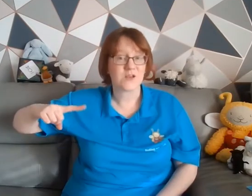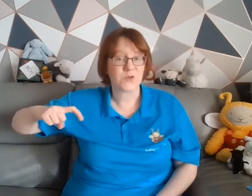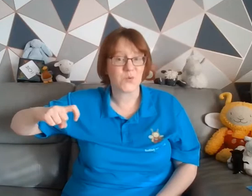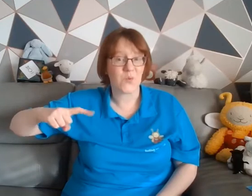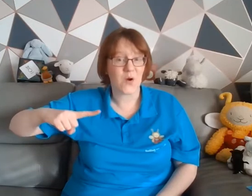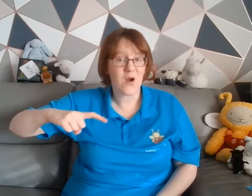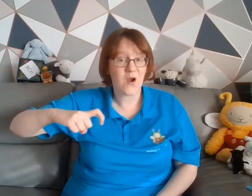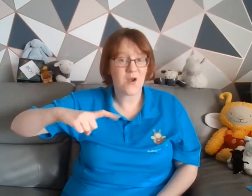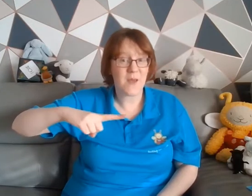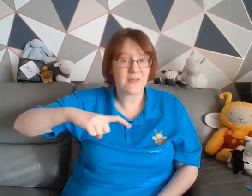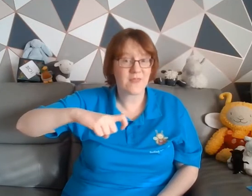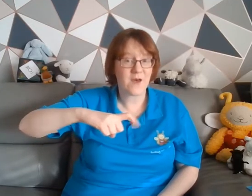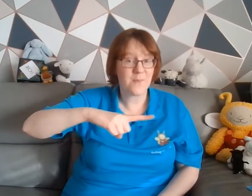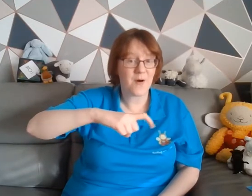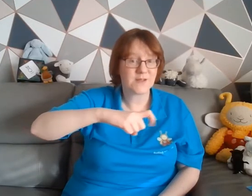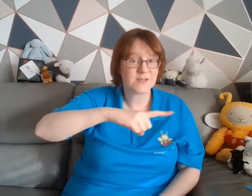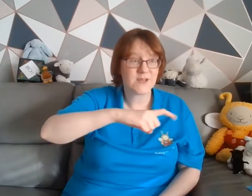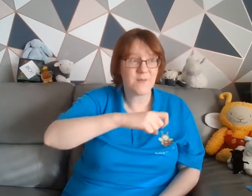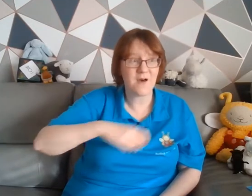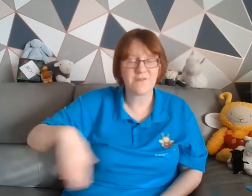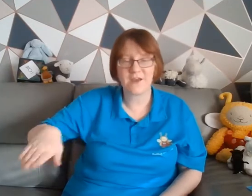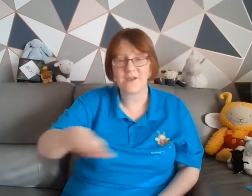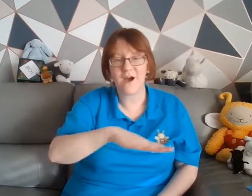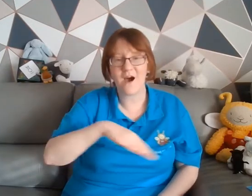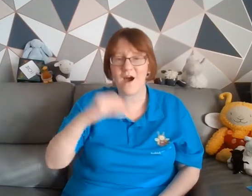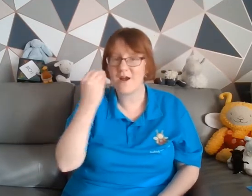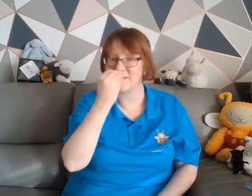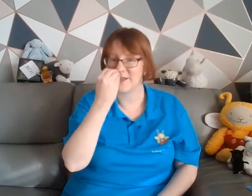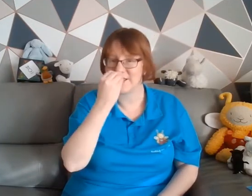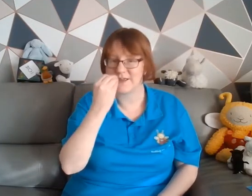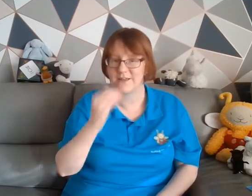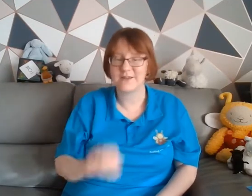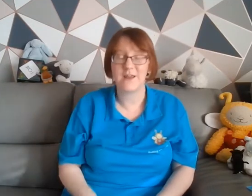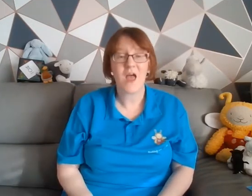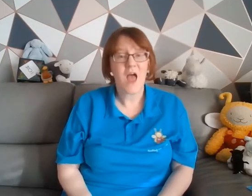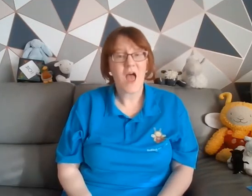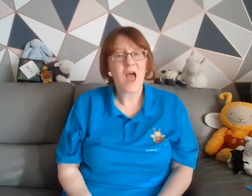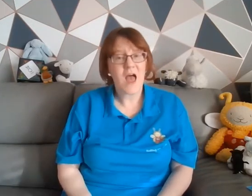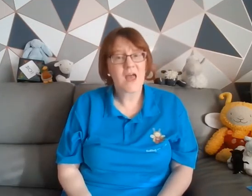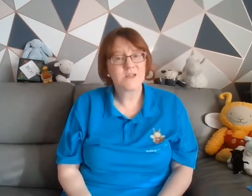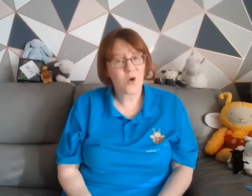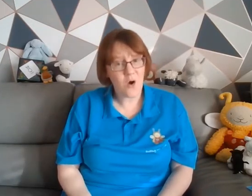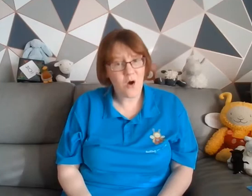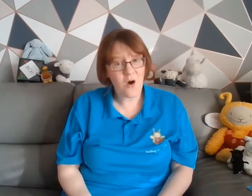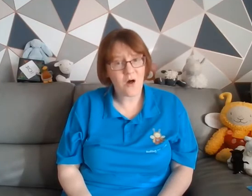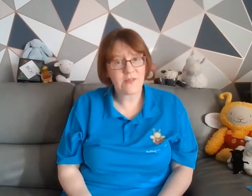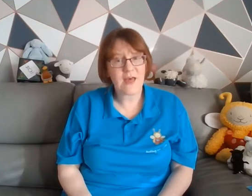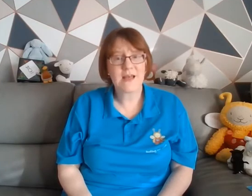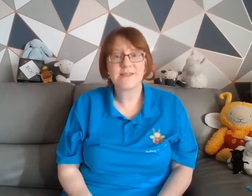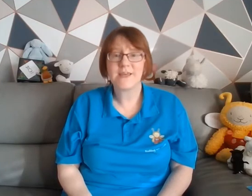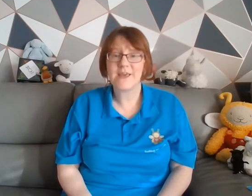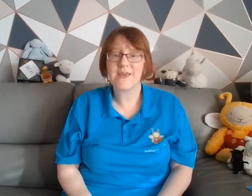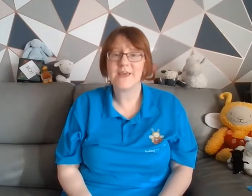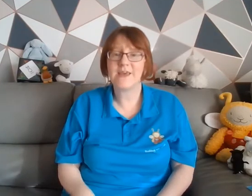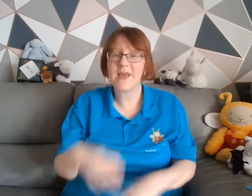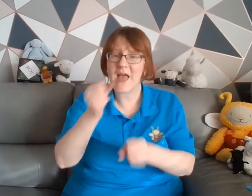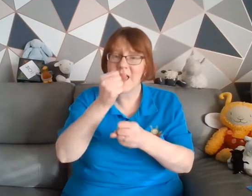a worm at the bottom of the garden, and all that he can